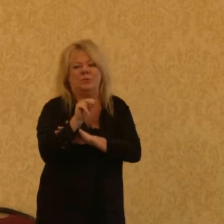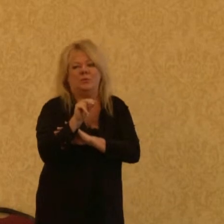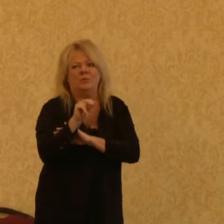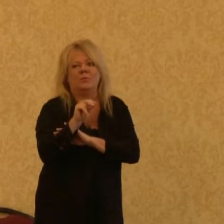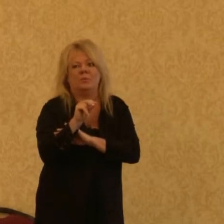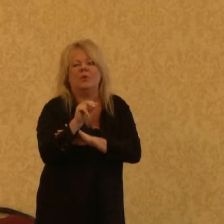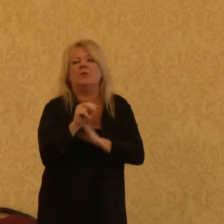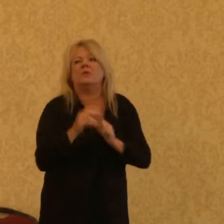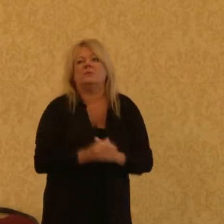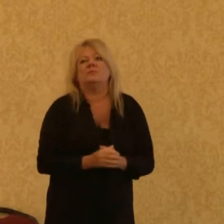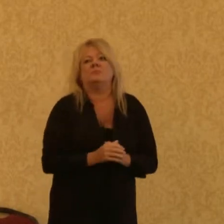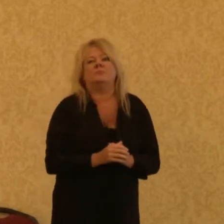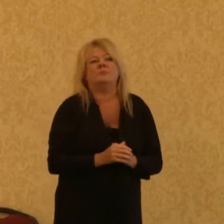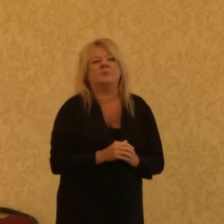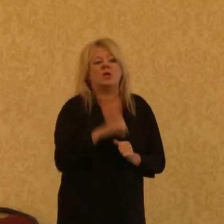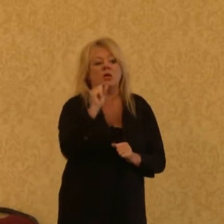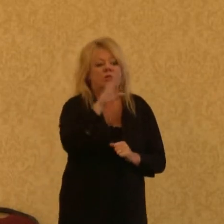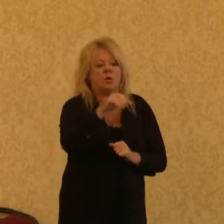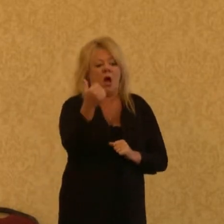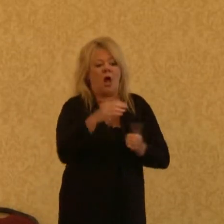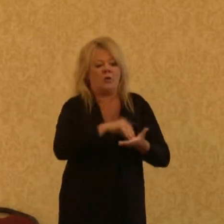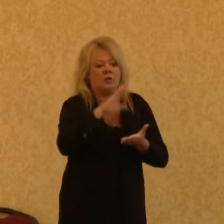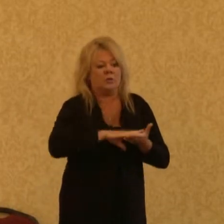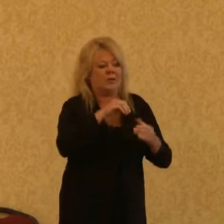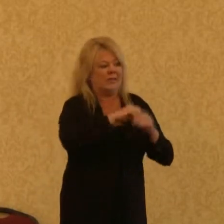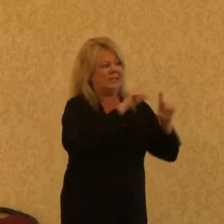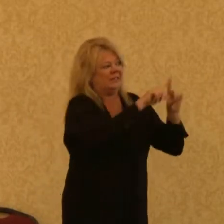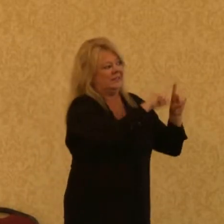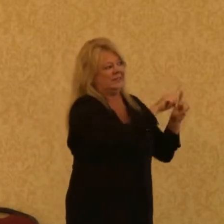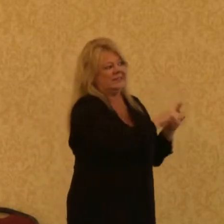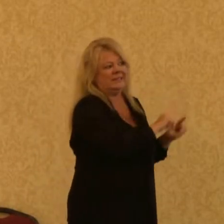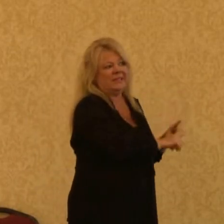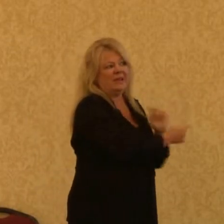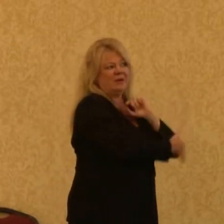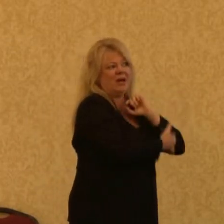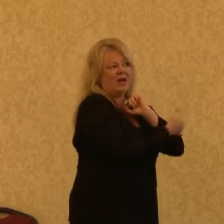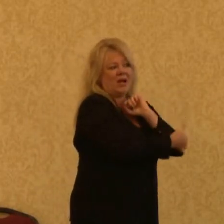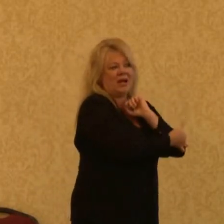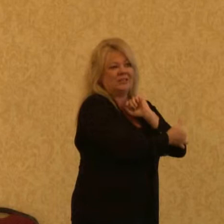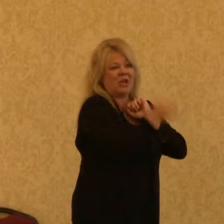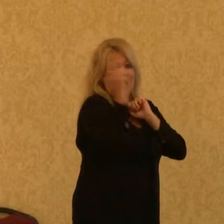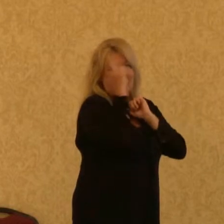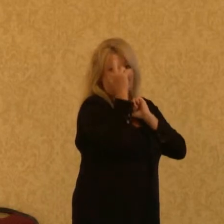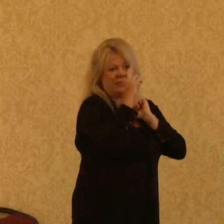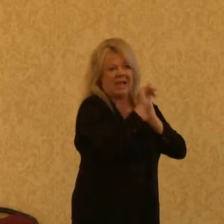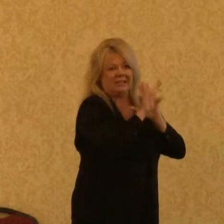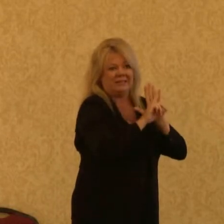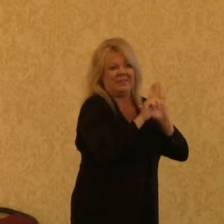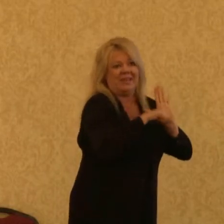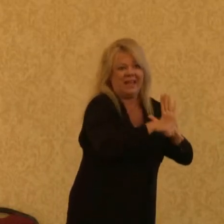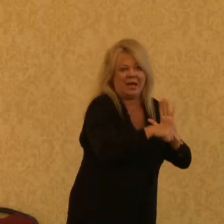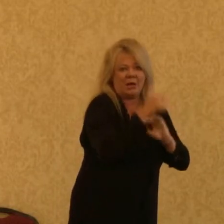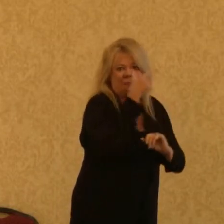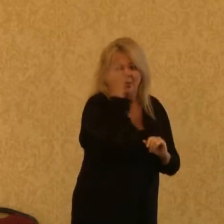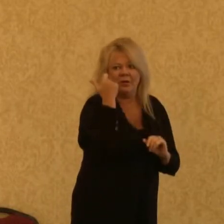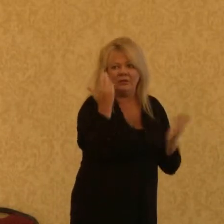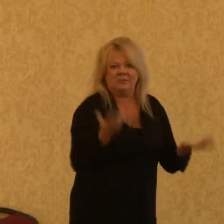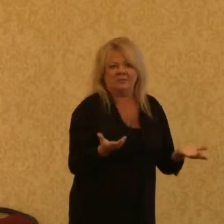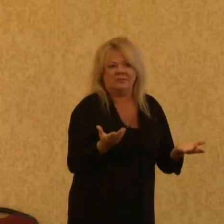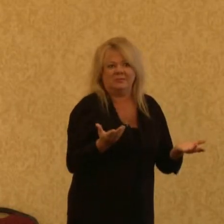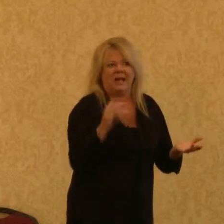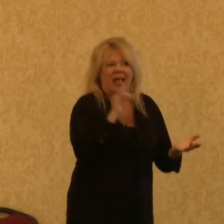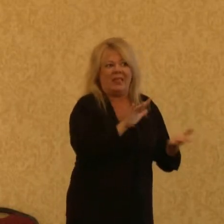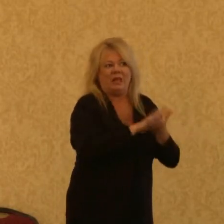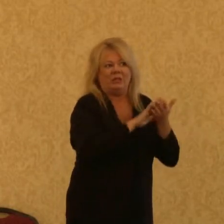cities. There were countries where we couldn't even identify anyone who